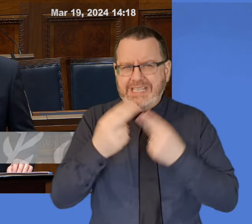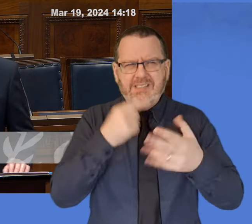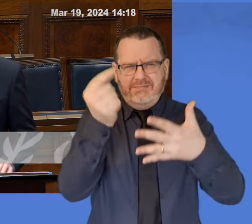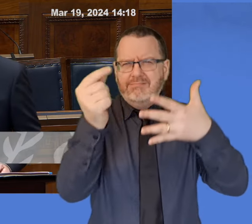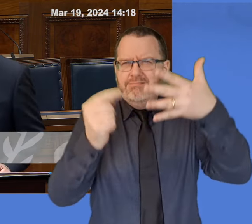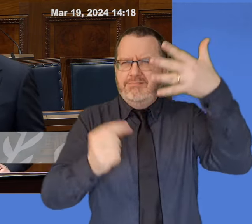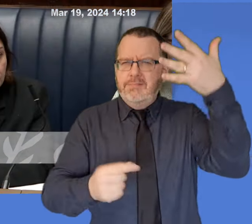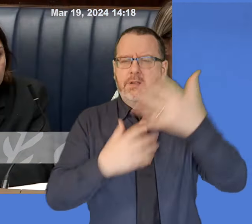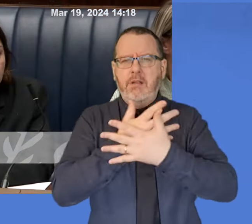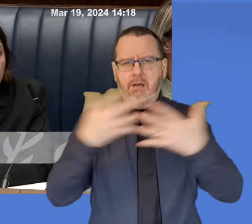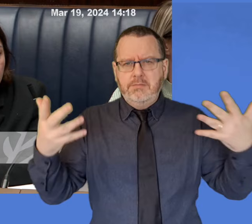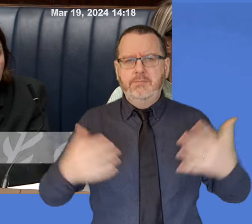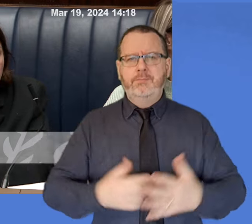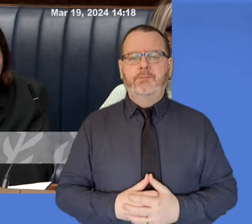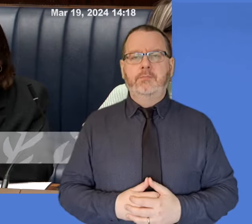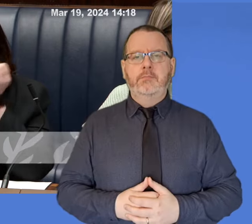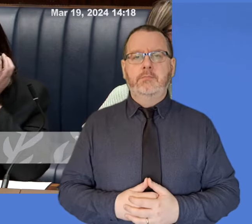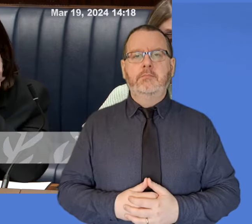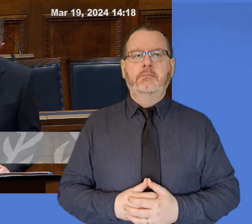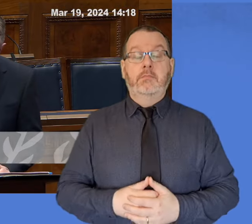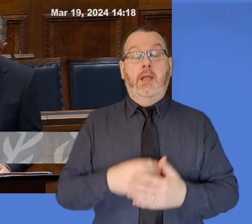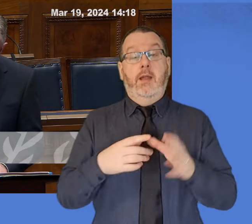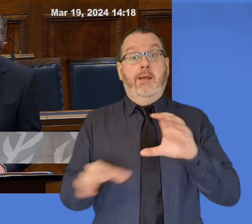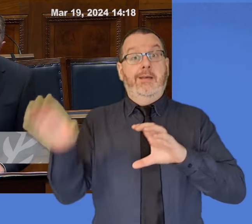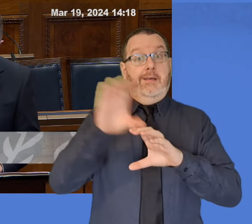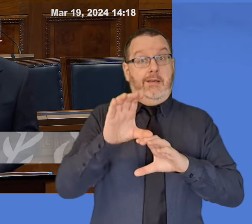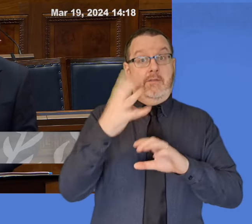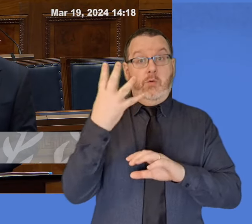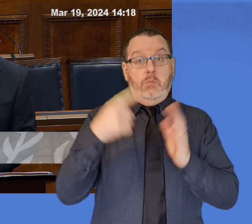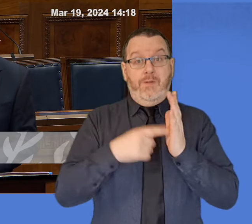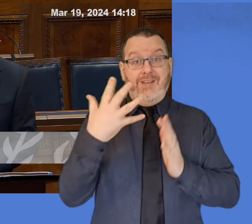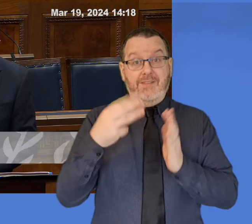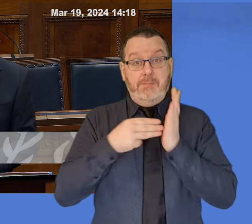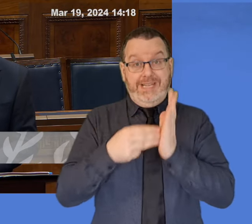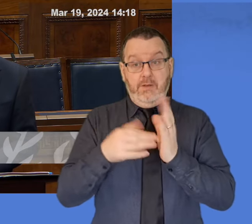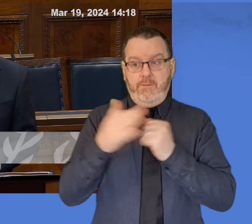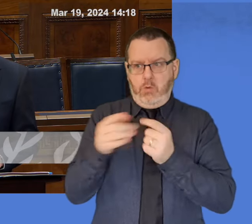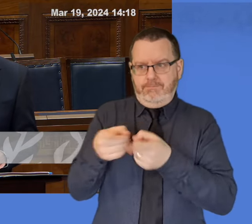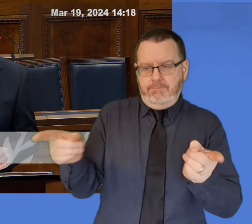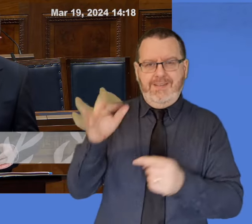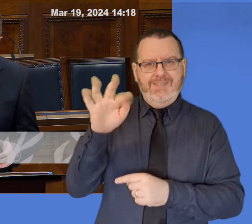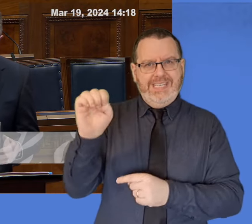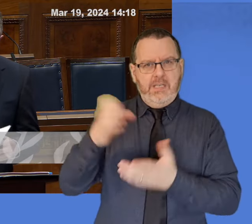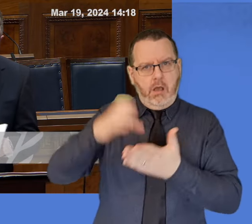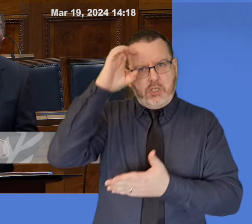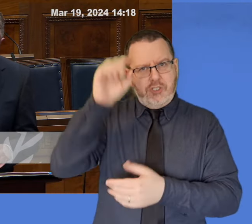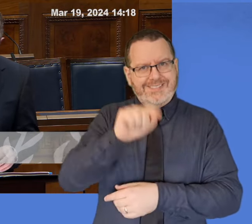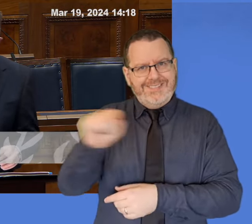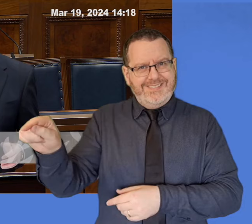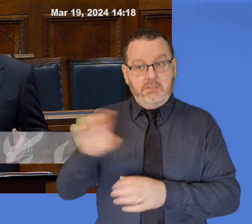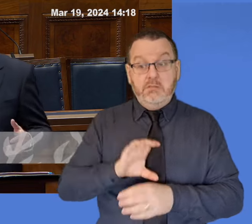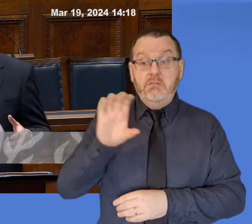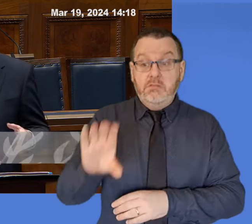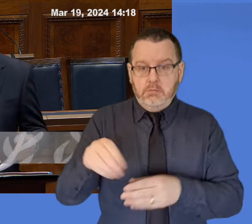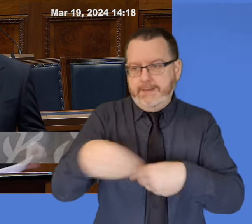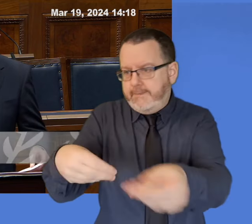is also available for eligible students. And a further £4.5 million per annum is provided to the further education colleges to provide student support to students